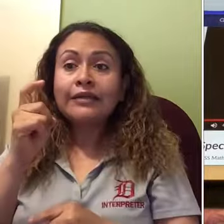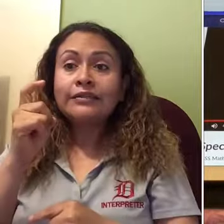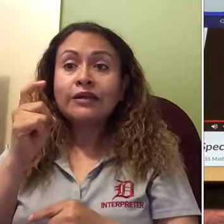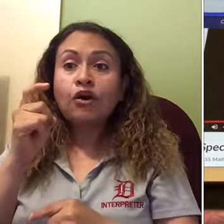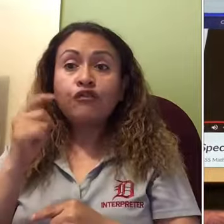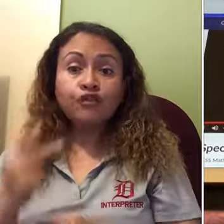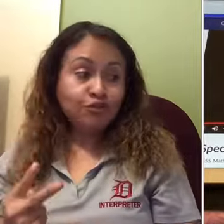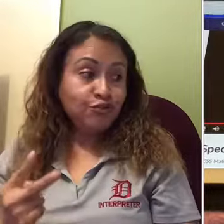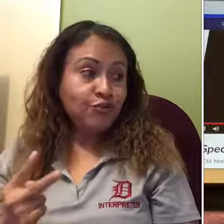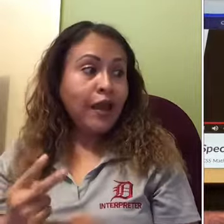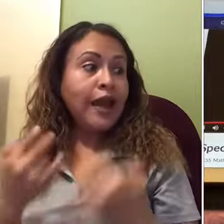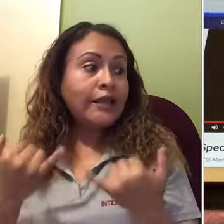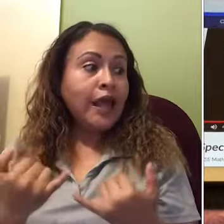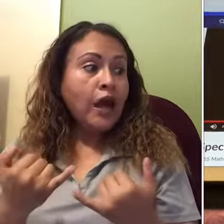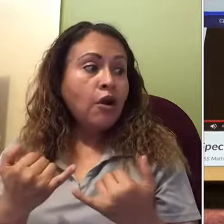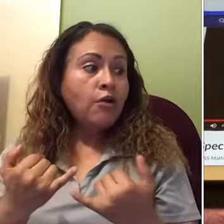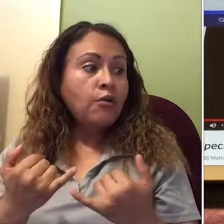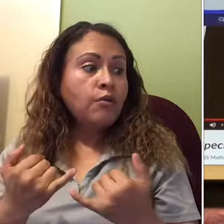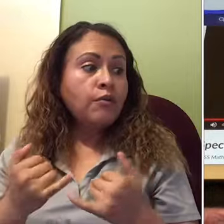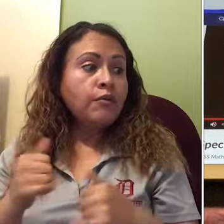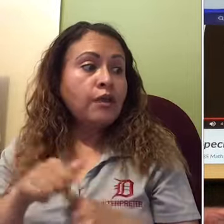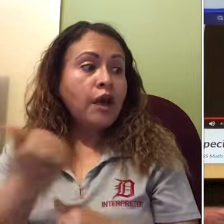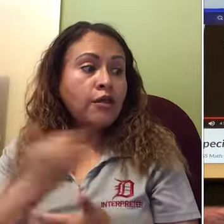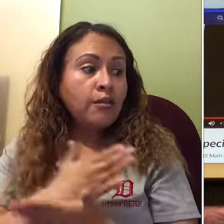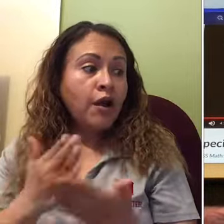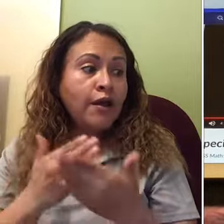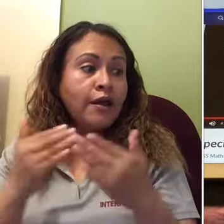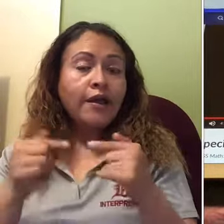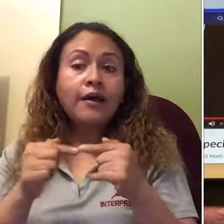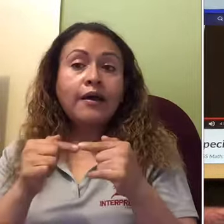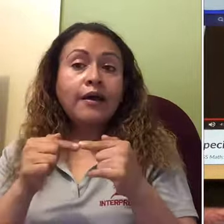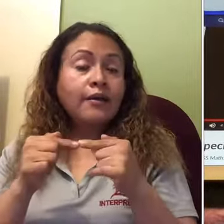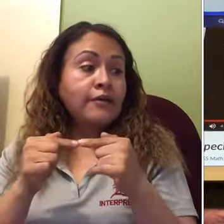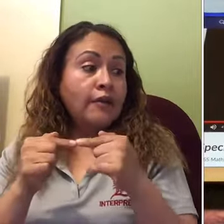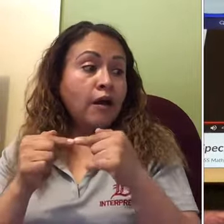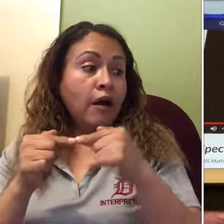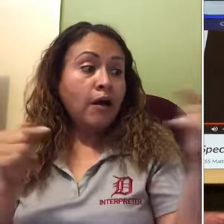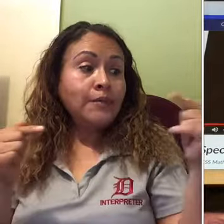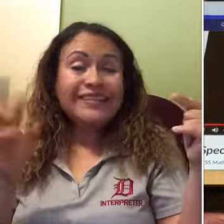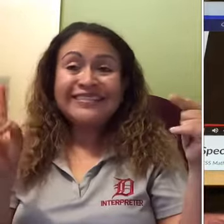we just have to come up with the third side, the side that is opposite the 60-degree